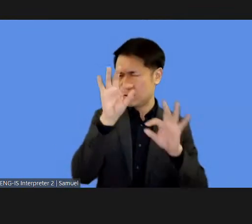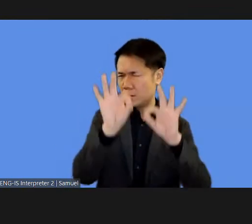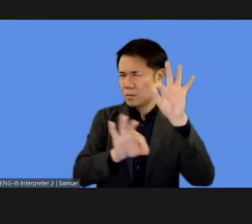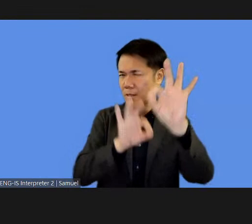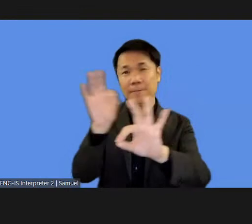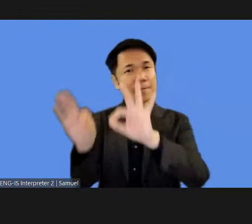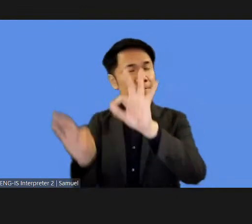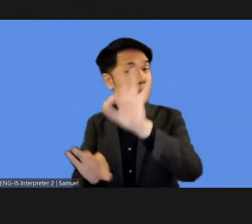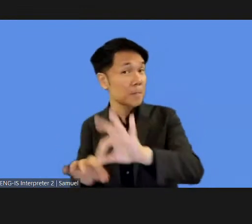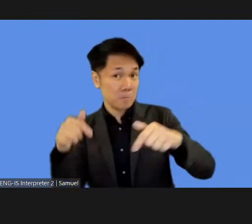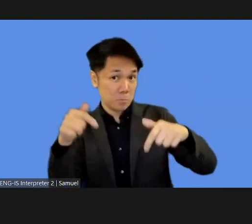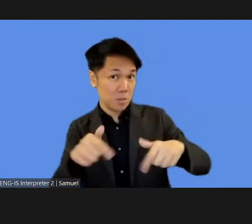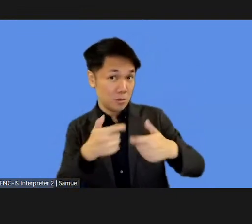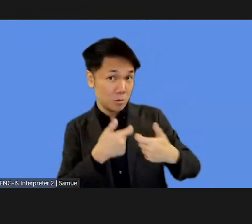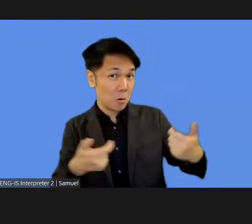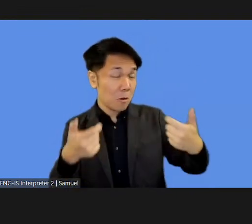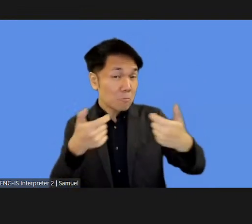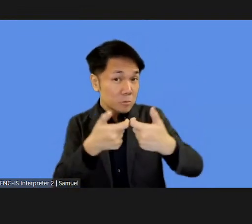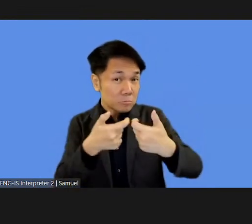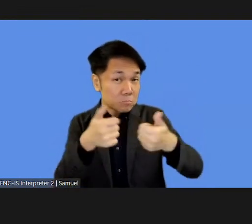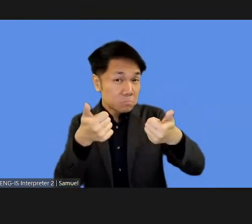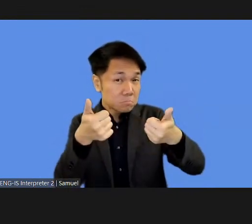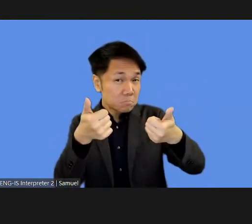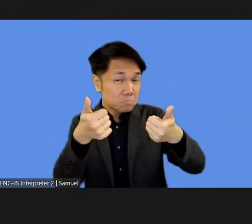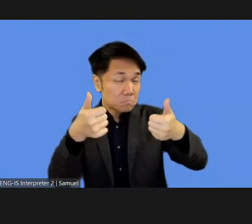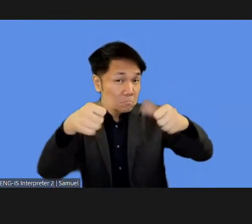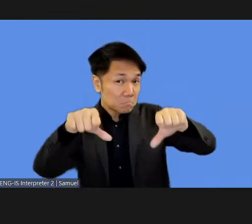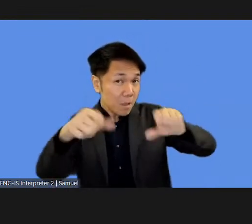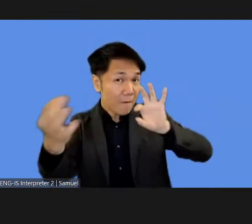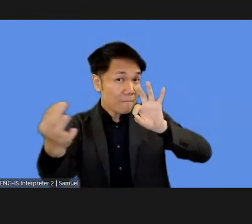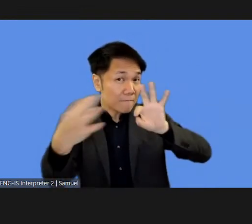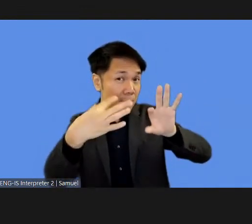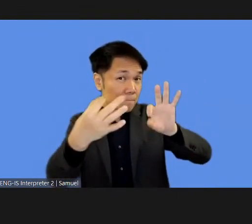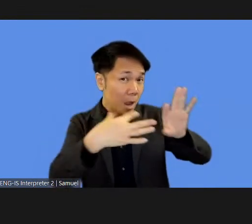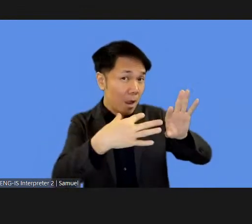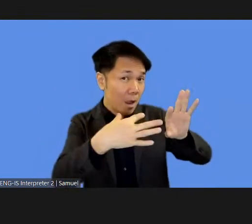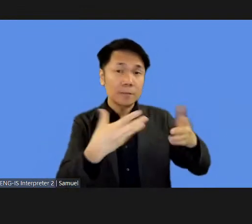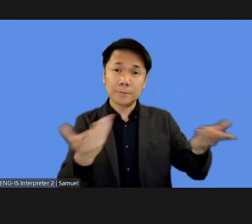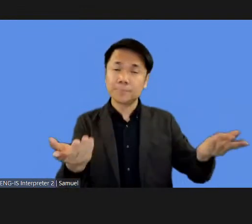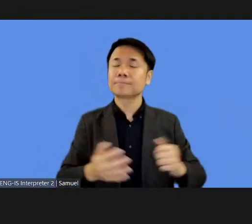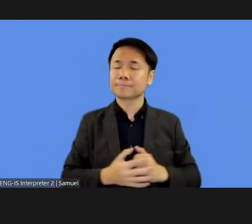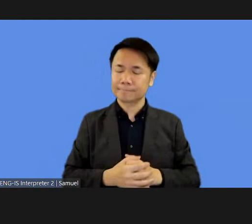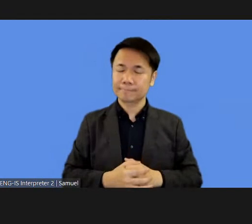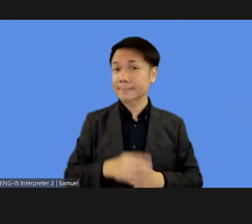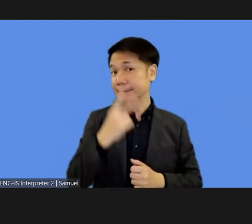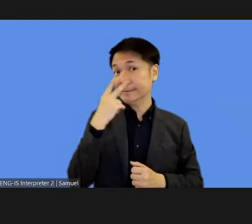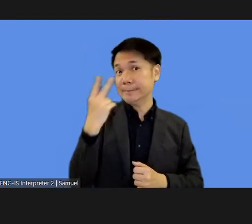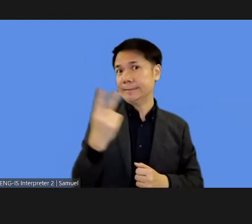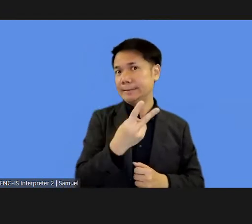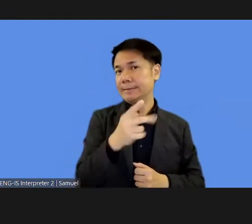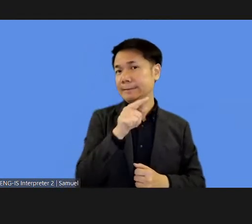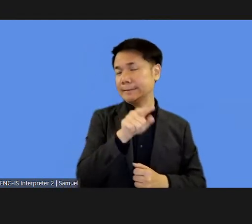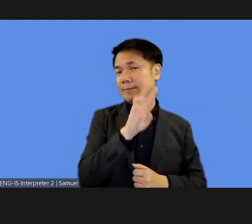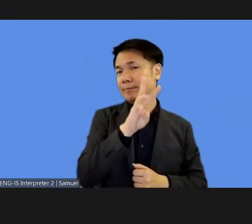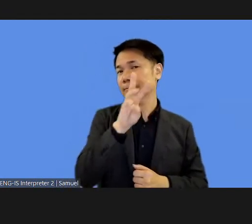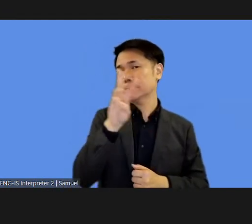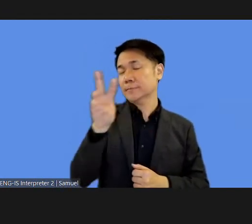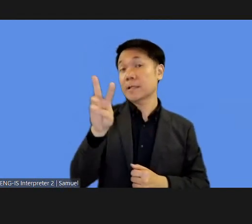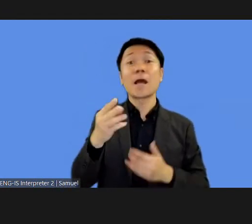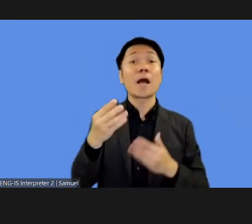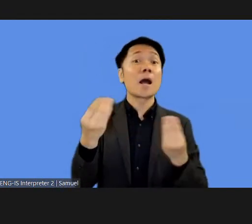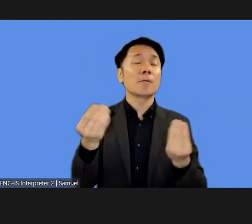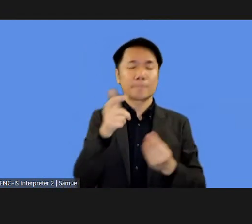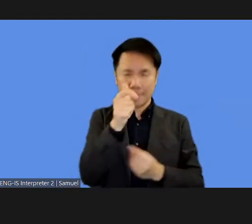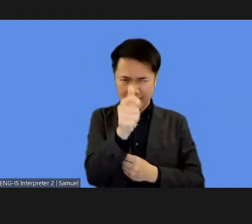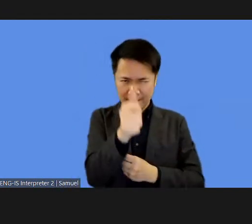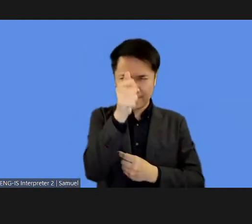on the conference, which is available on the website. You can access that survey by scanning the QR code,